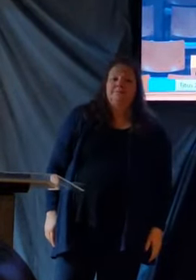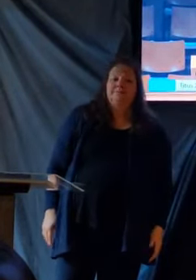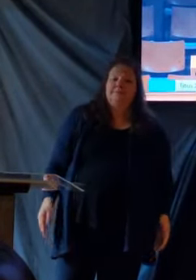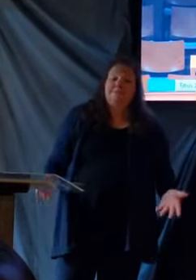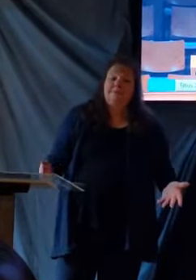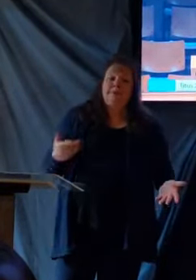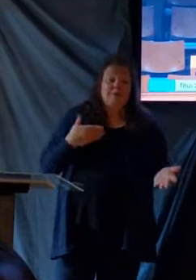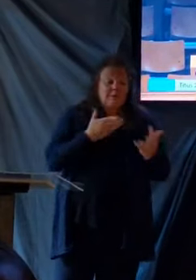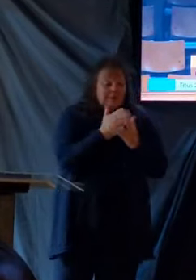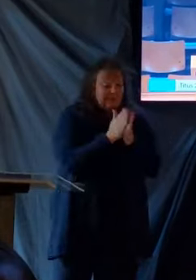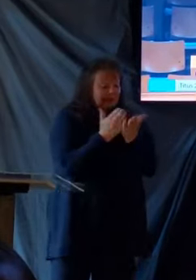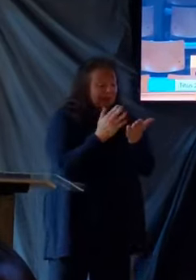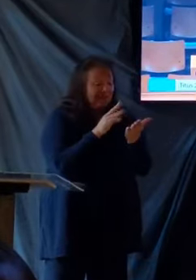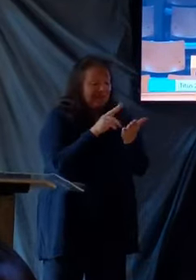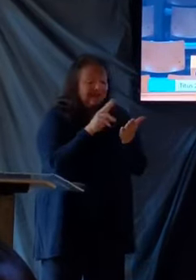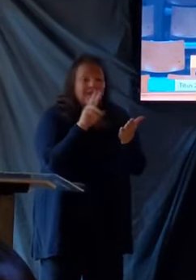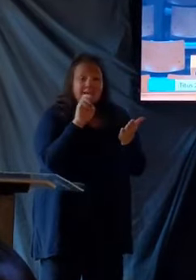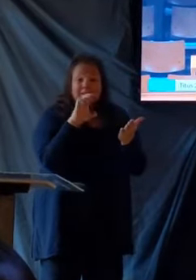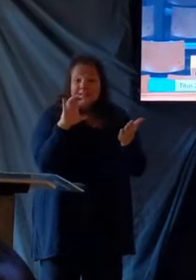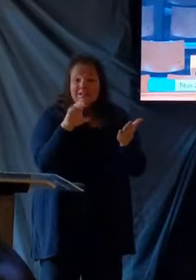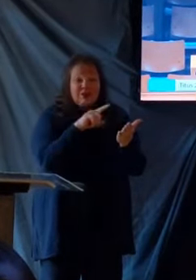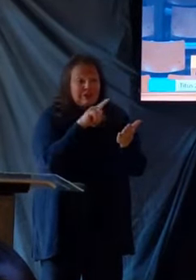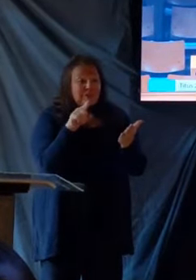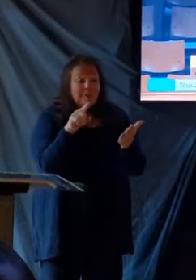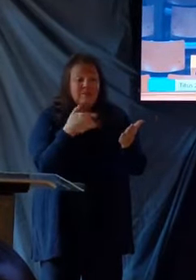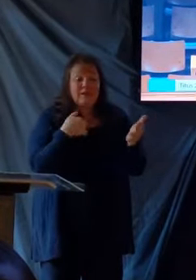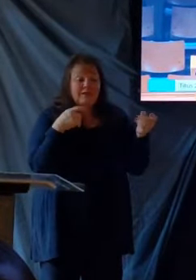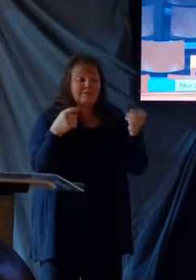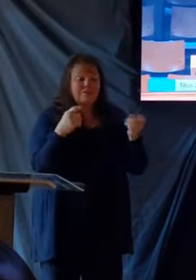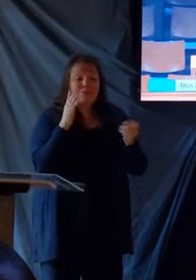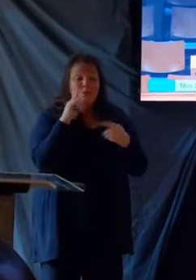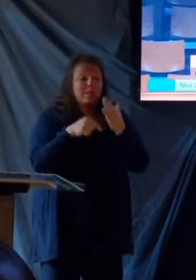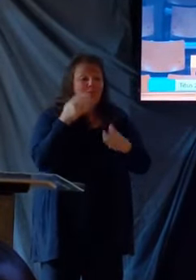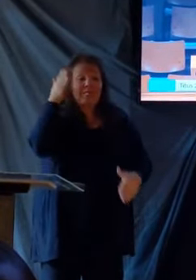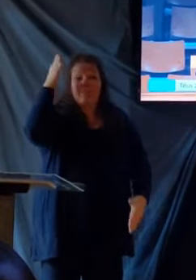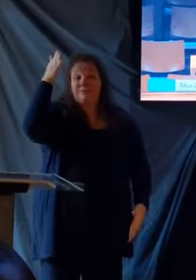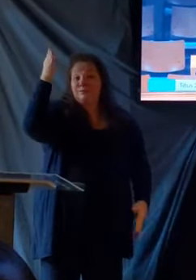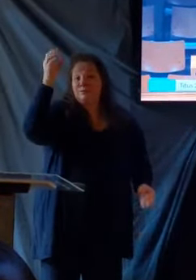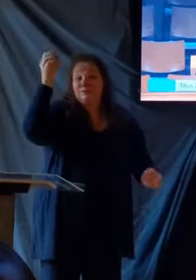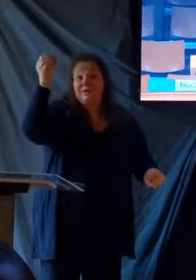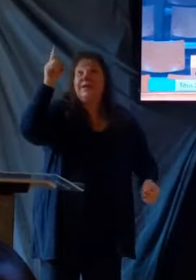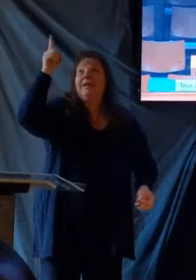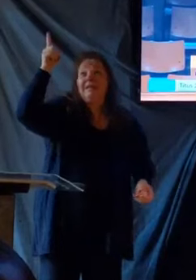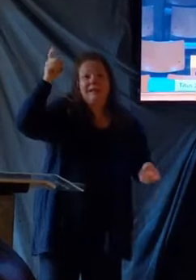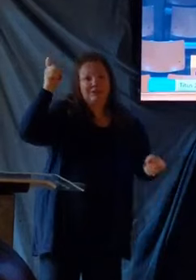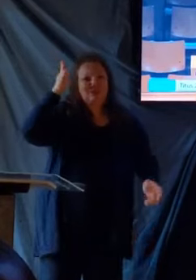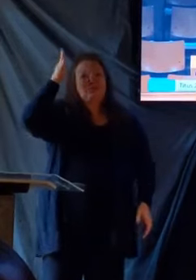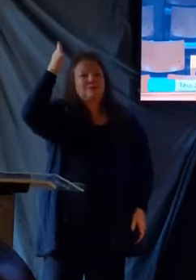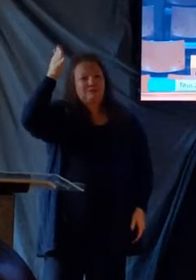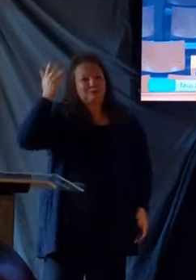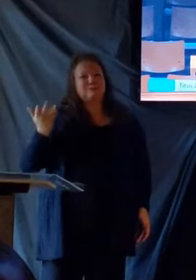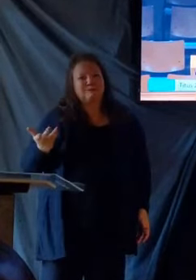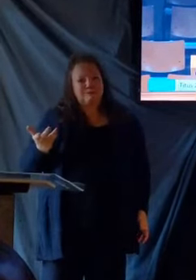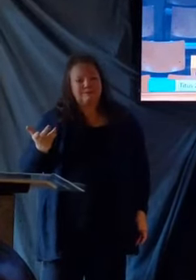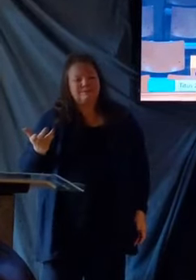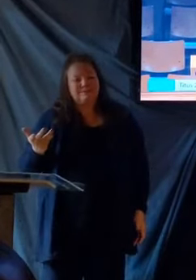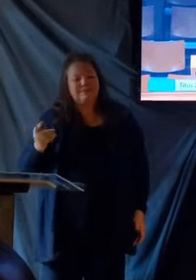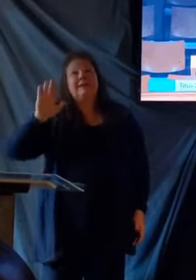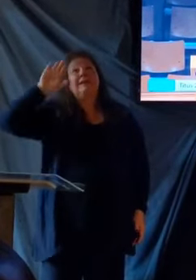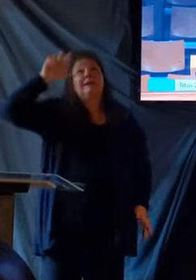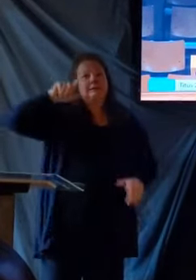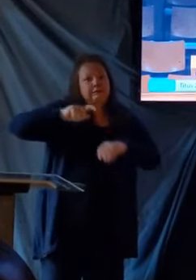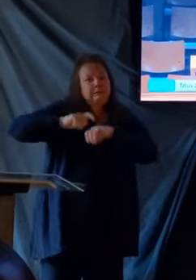Well, we went through the book of Ecclesiastes. Remember, you have no control over the future. He controls the future.